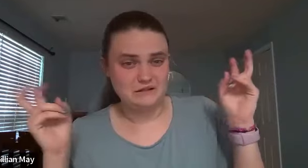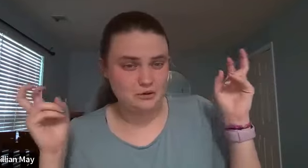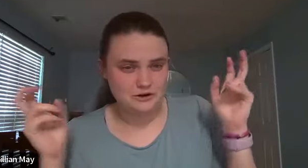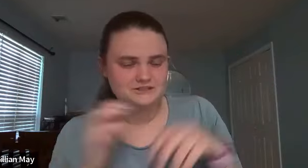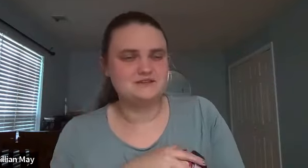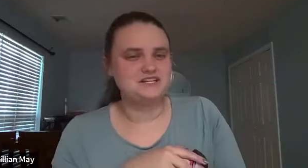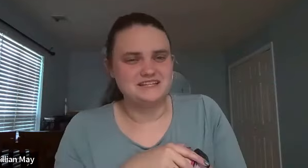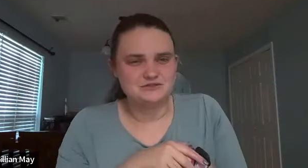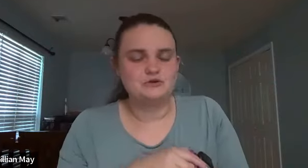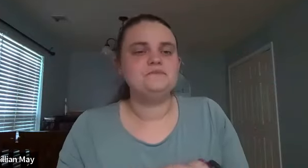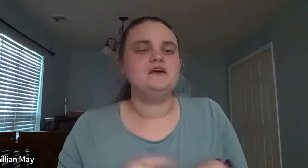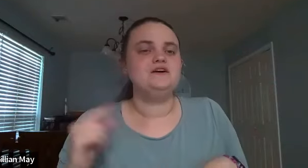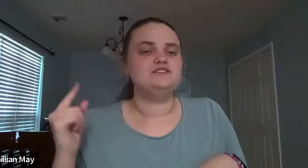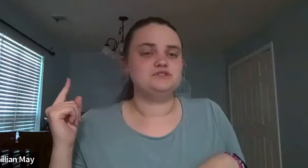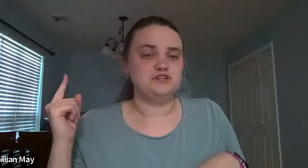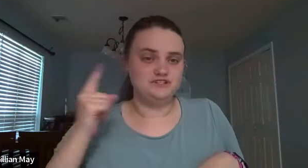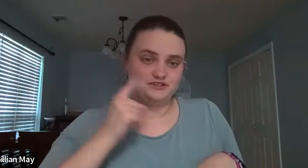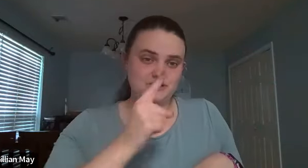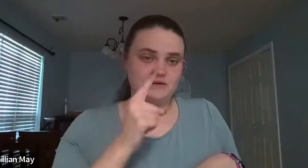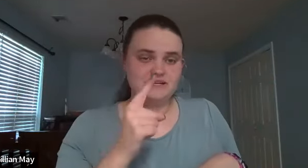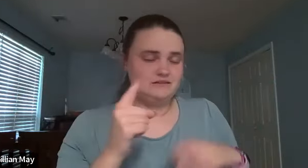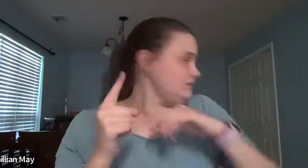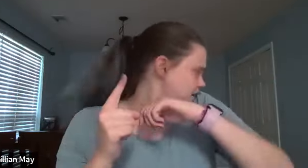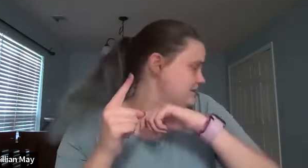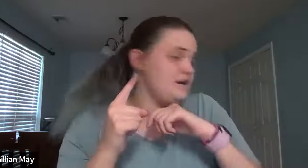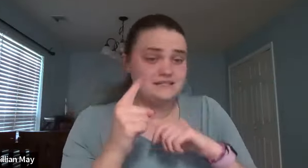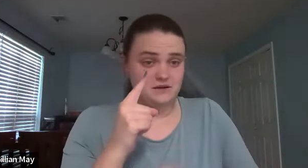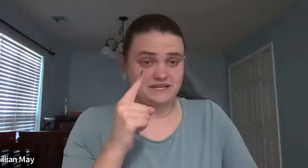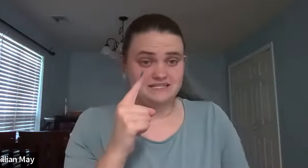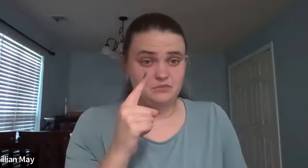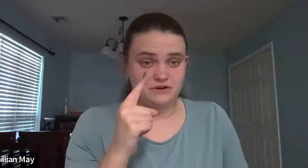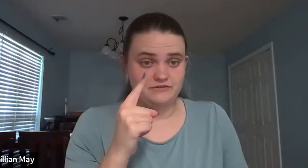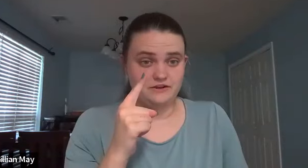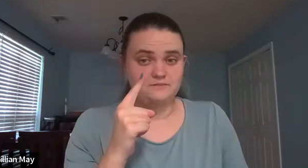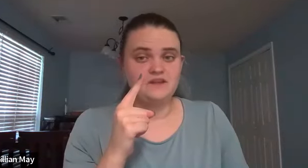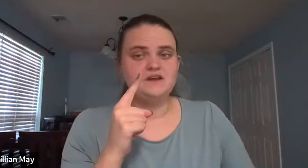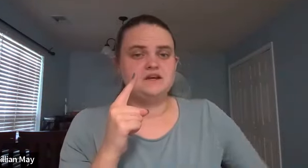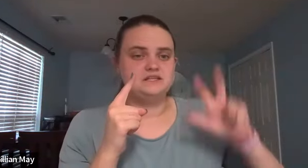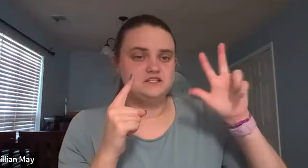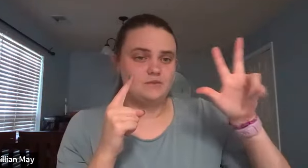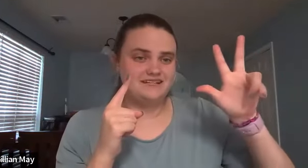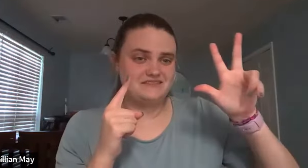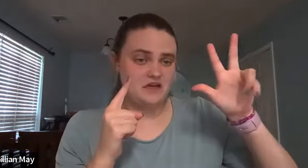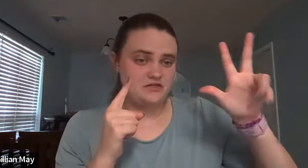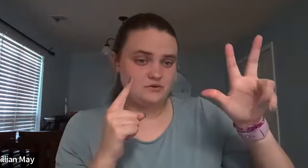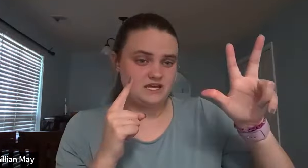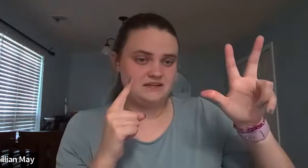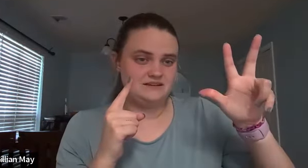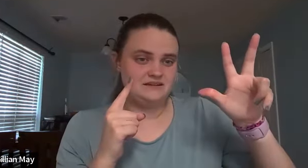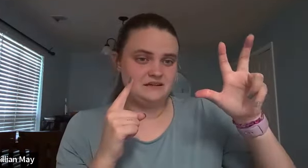logo words. So I just think it's cool. So what you're going to do is your dominant, non-dominant is in a pointer finger. Dominant's in that 3,